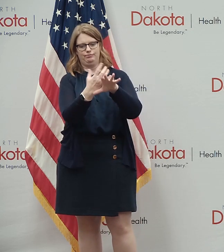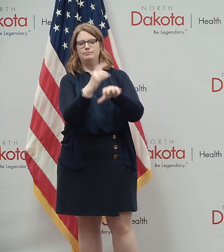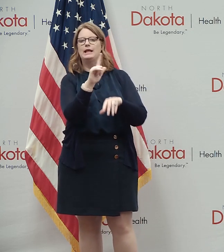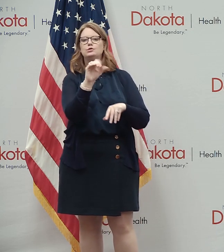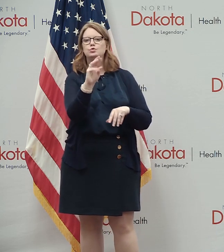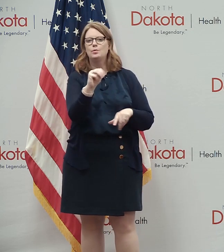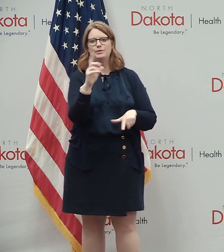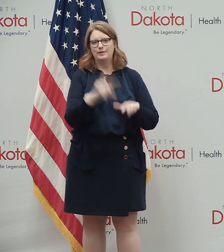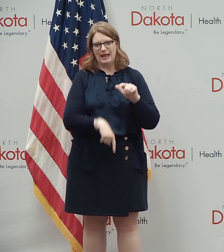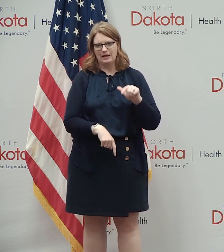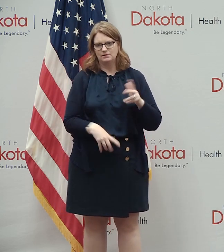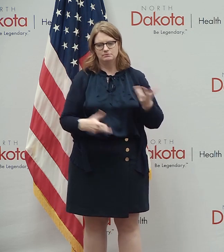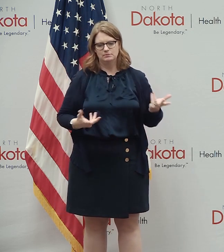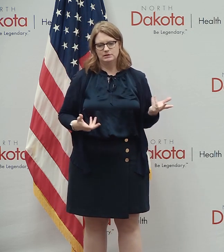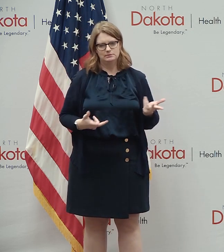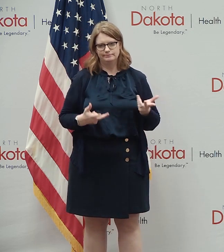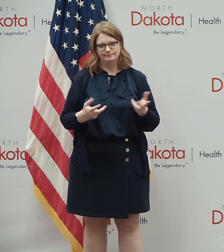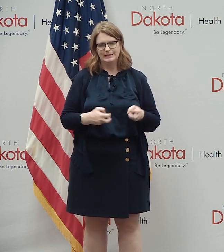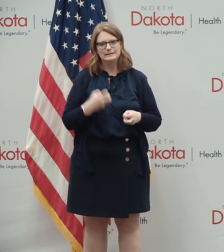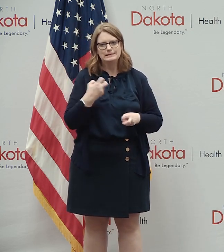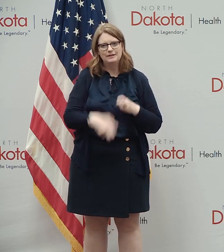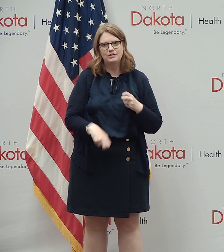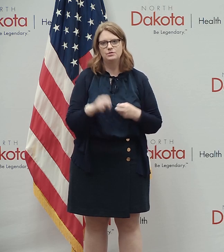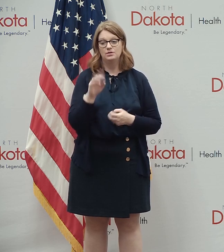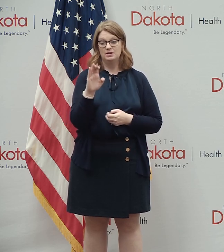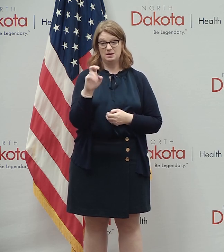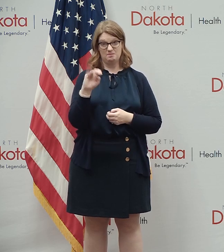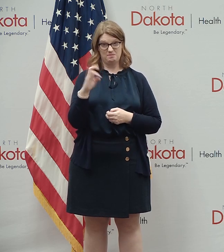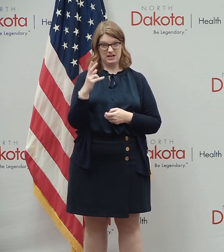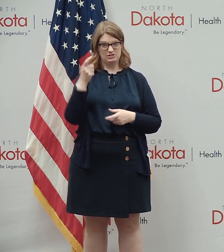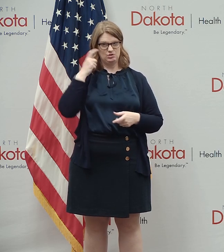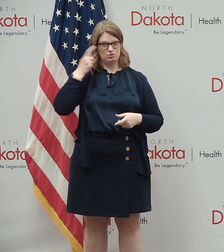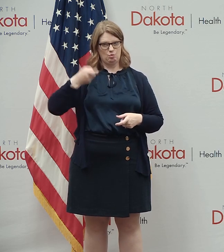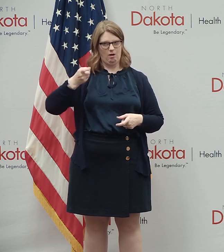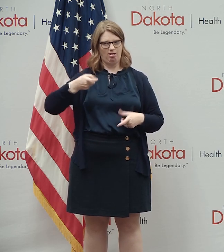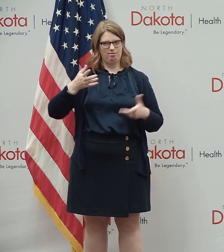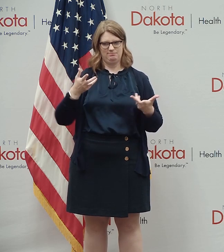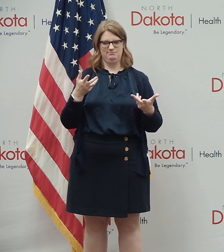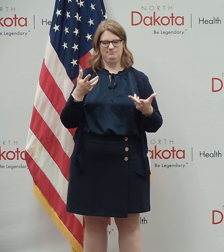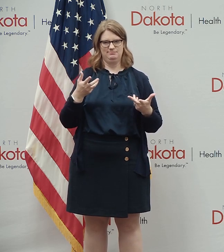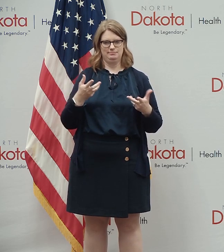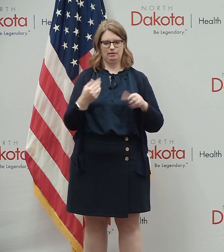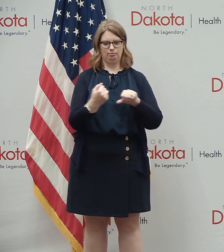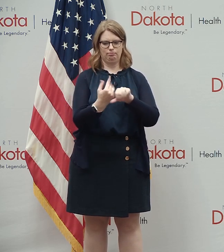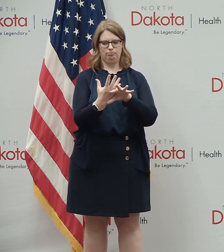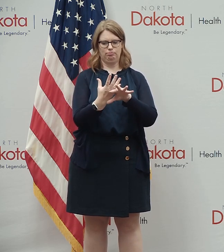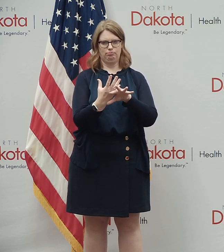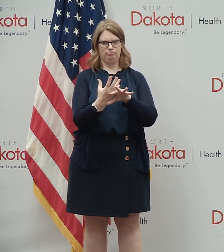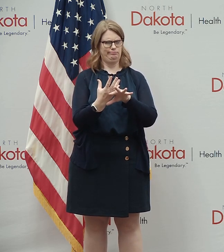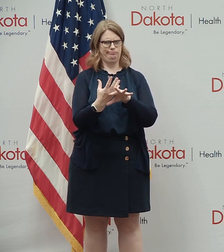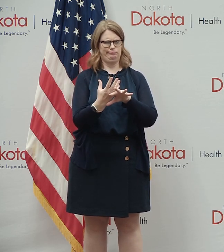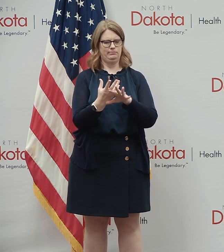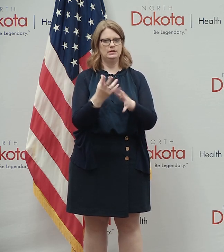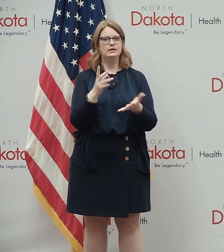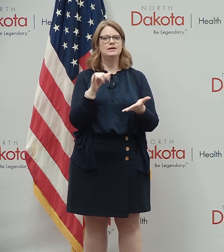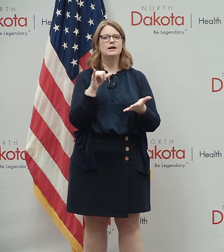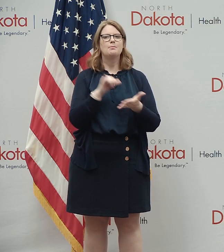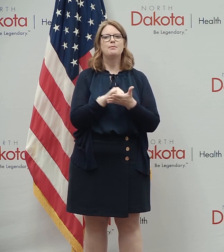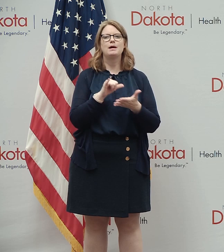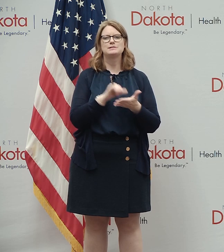for example. It's difficult to do a bench trial, and although possible, virtually impossible to